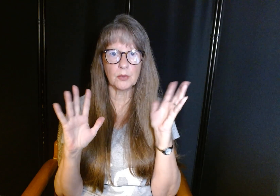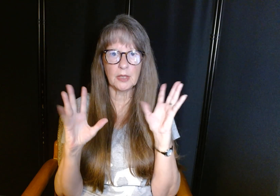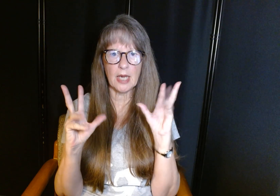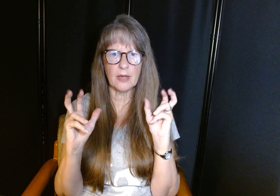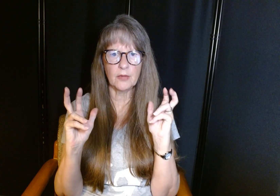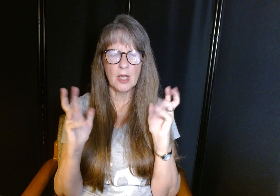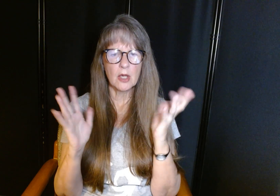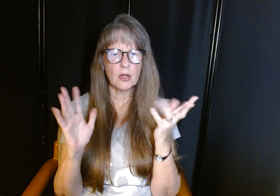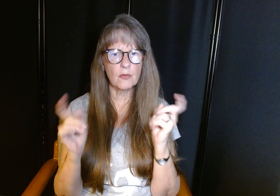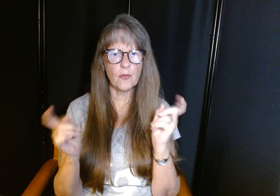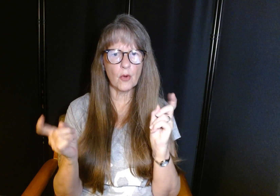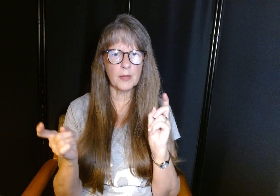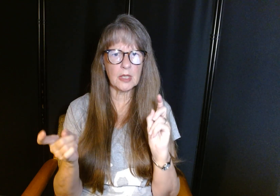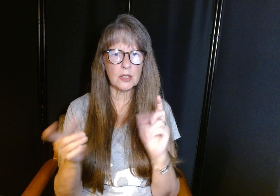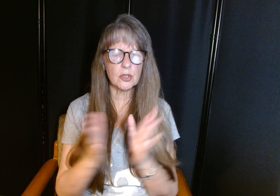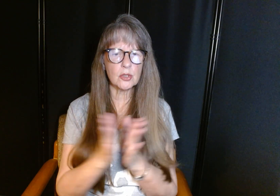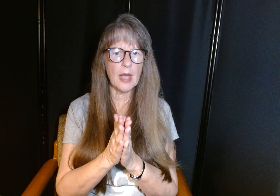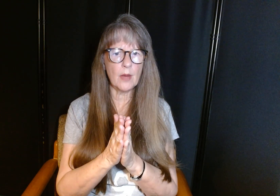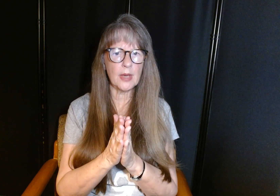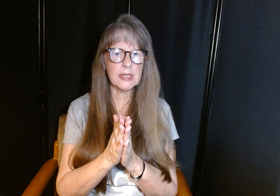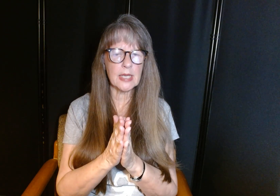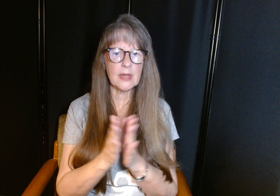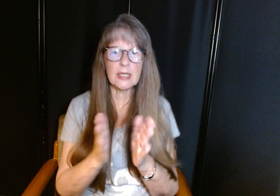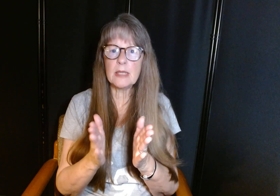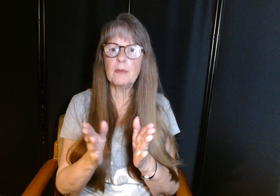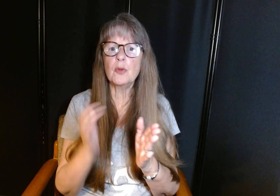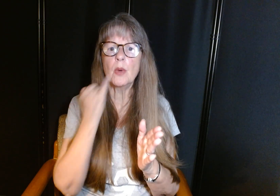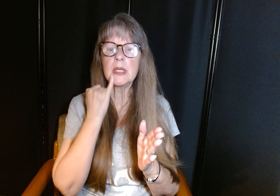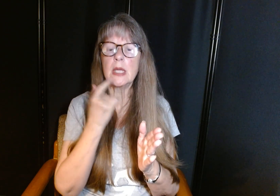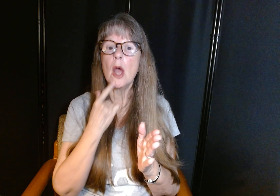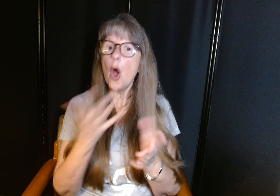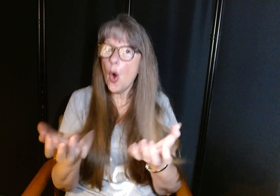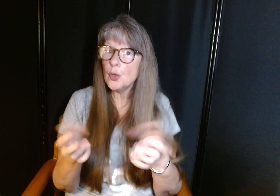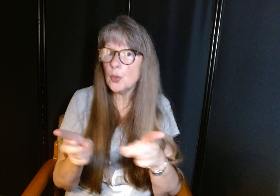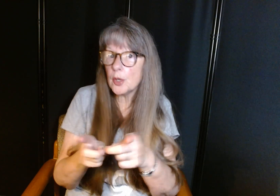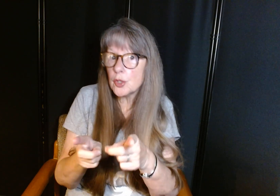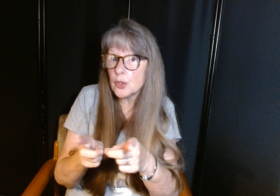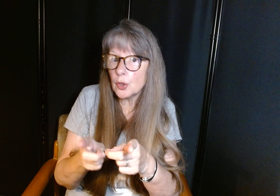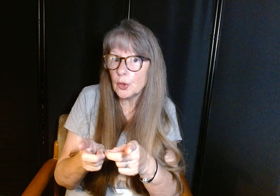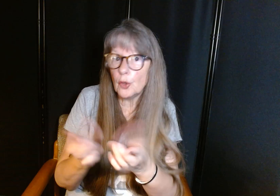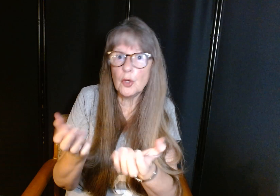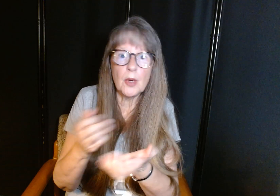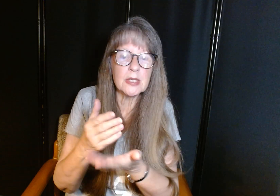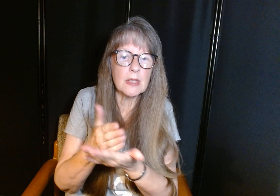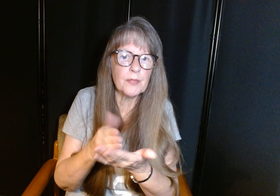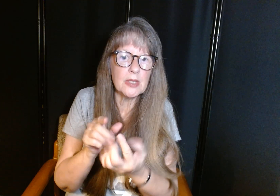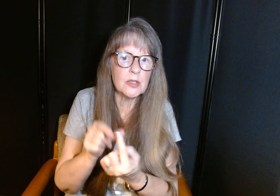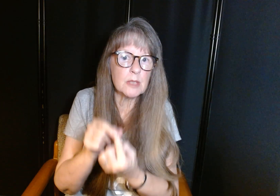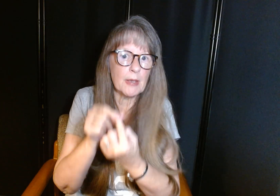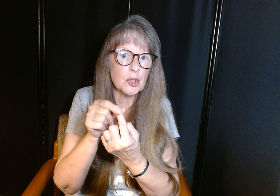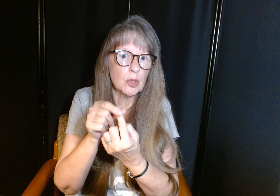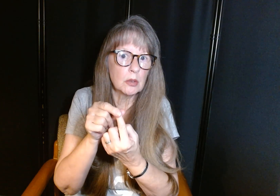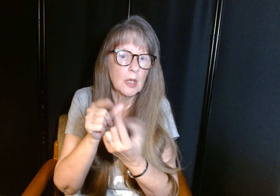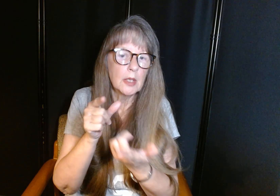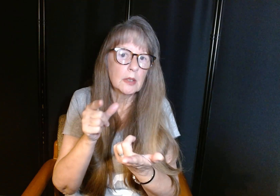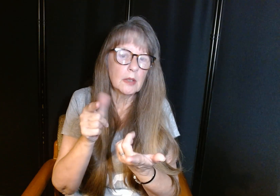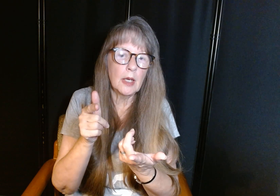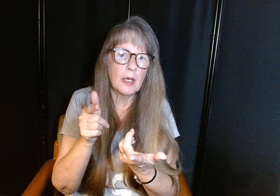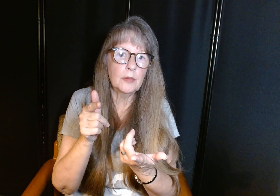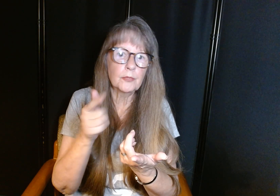kind of conform it into how would I say that. Except if you want to say, oh, do you want a dessert or you want something special for